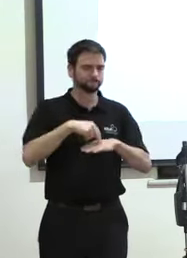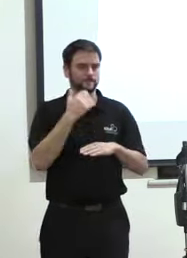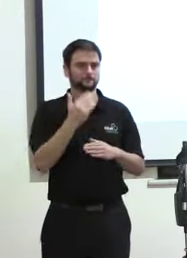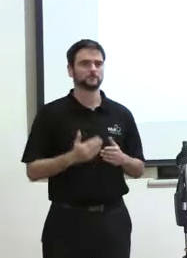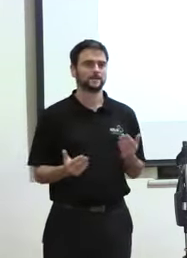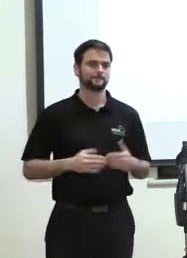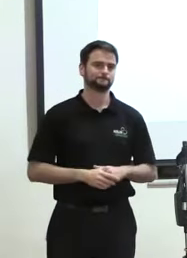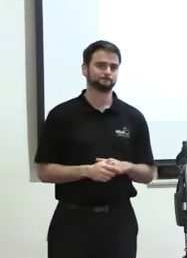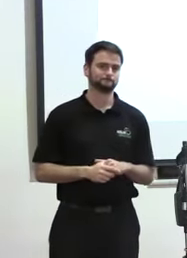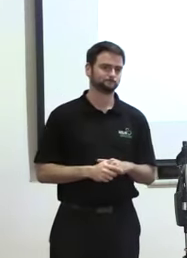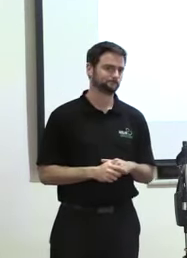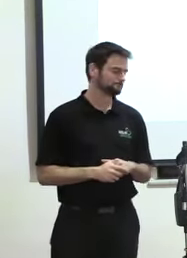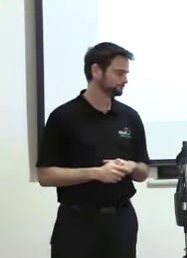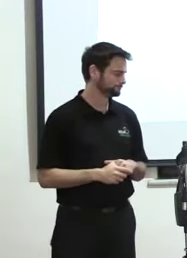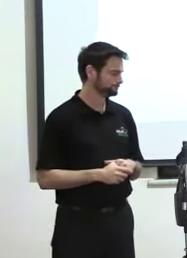All right.